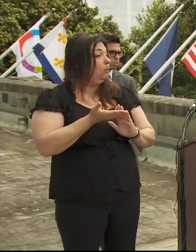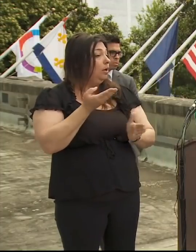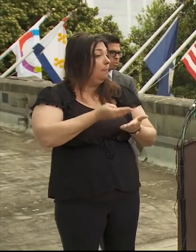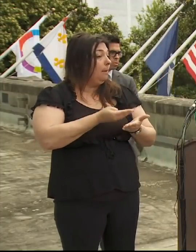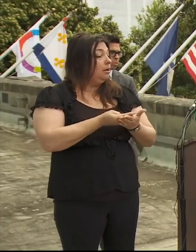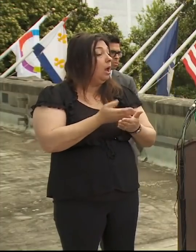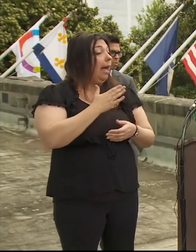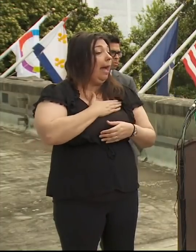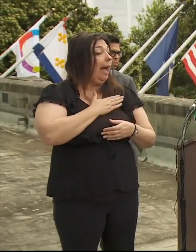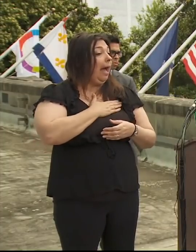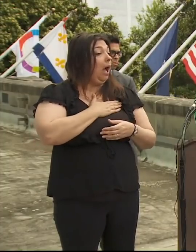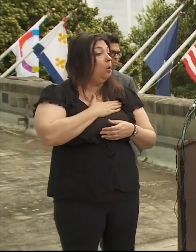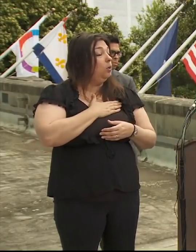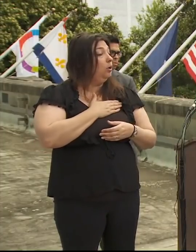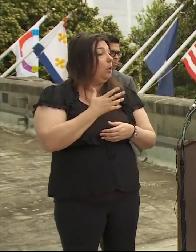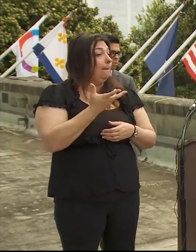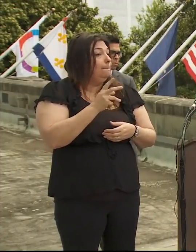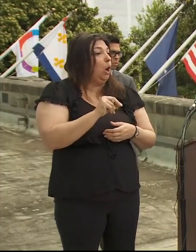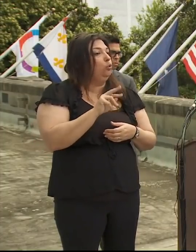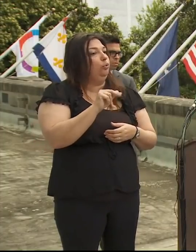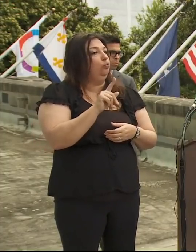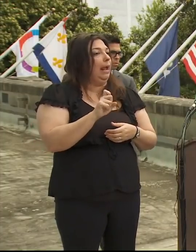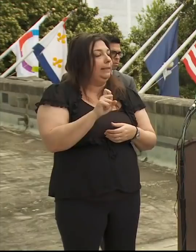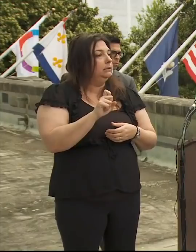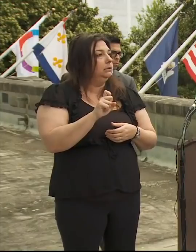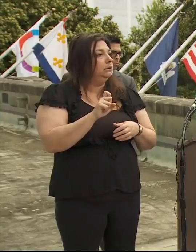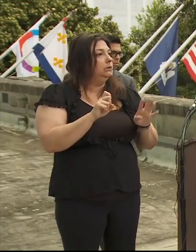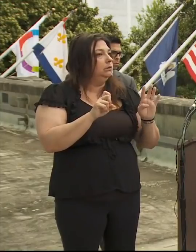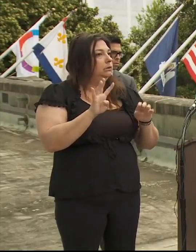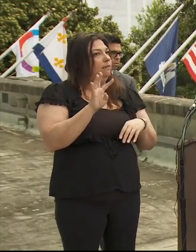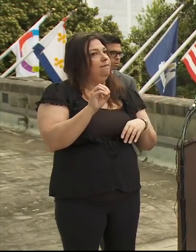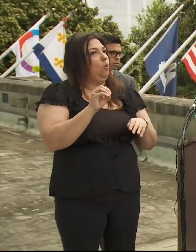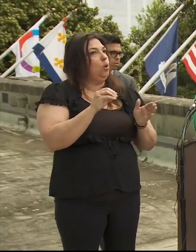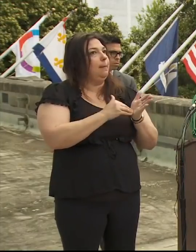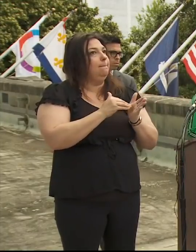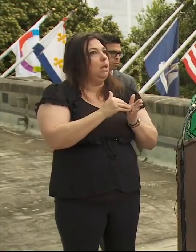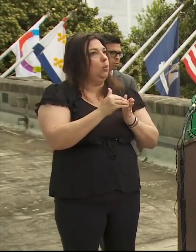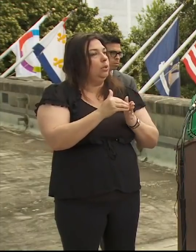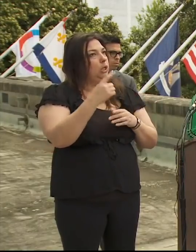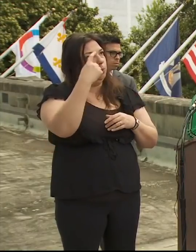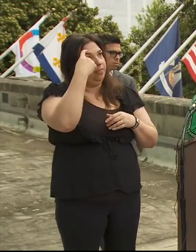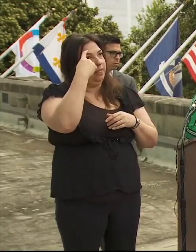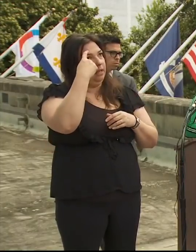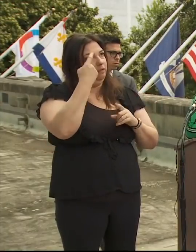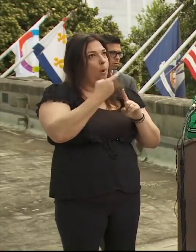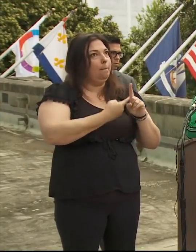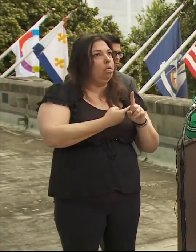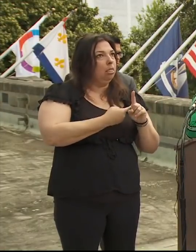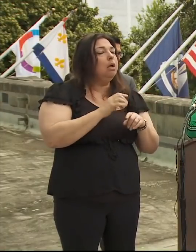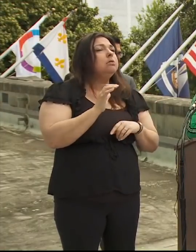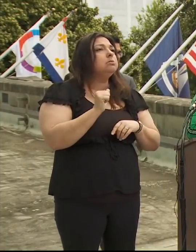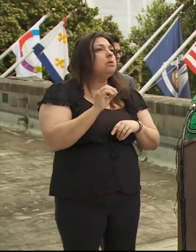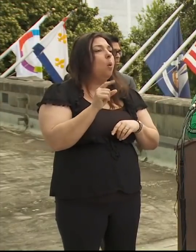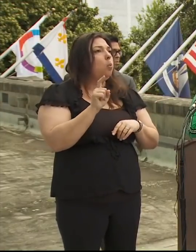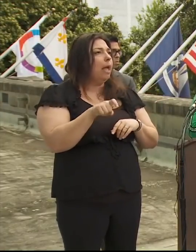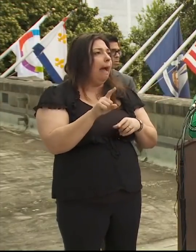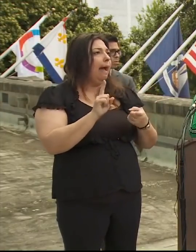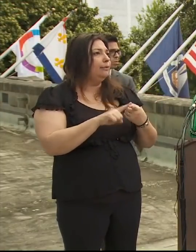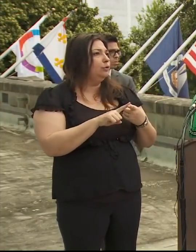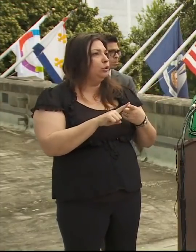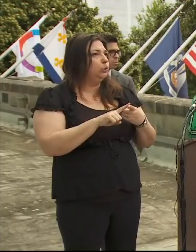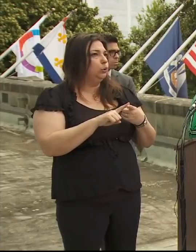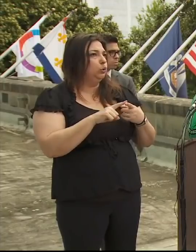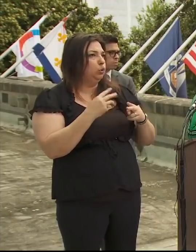budget. Our burn rate just on is about 40 million when we think about even a month. So we have to do